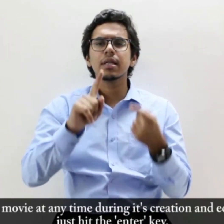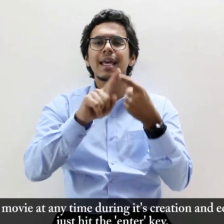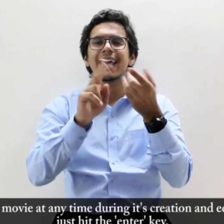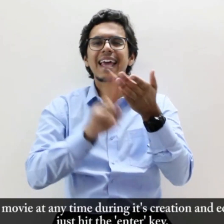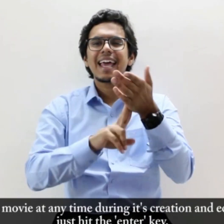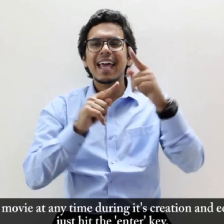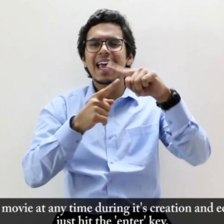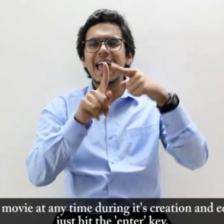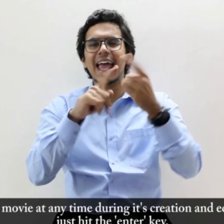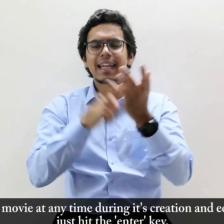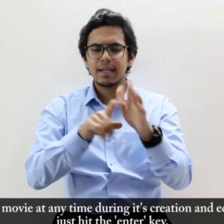key.